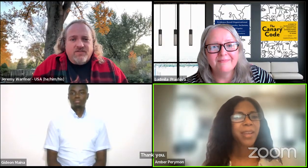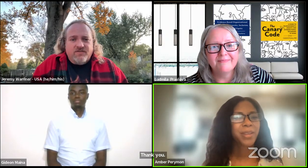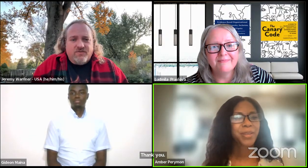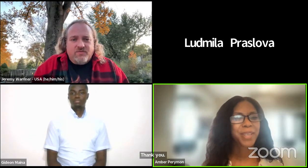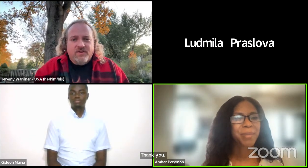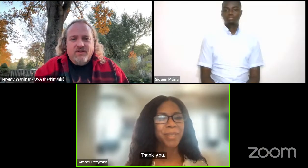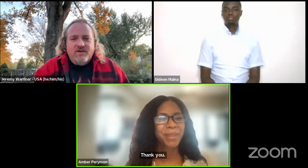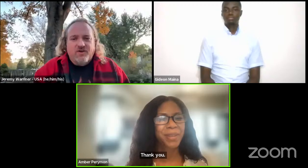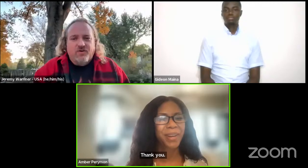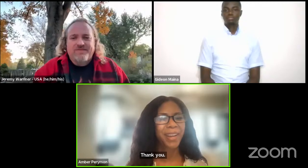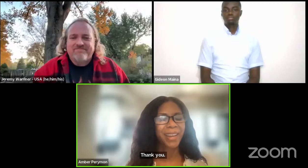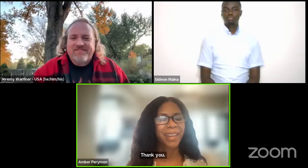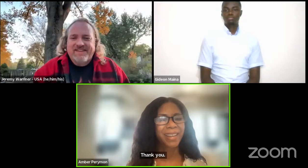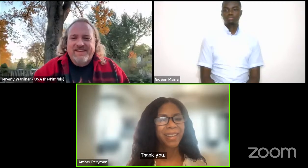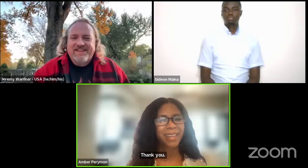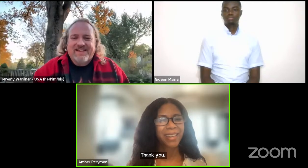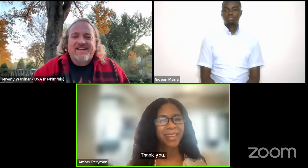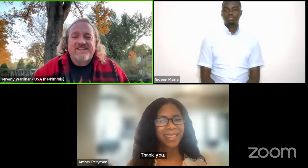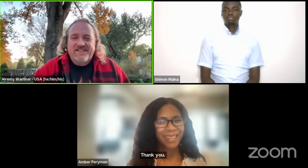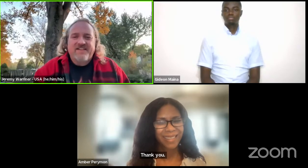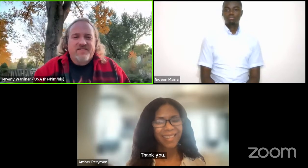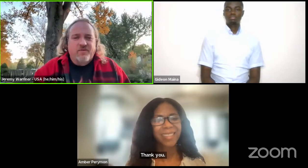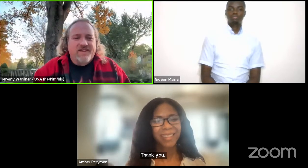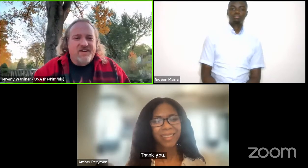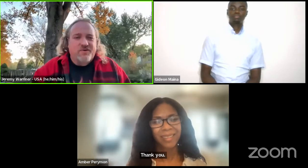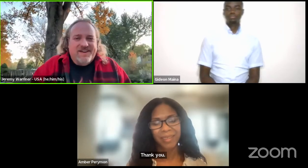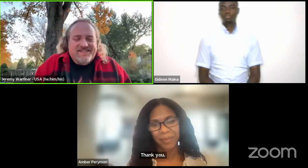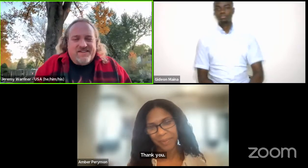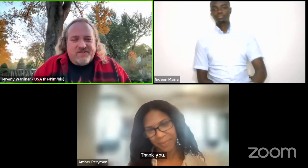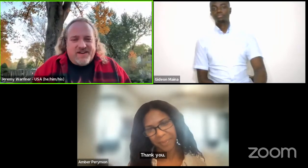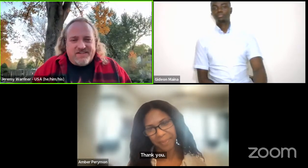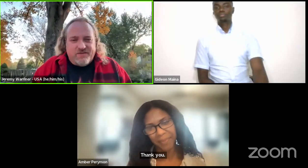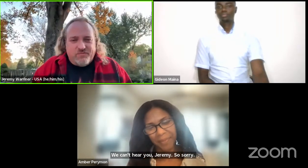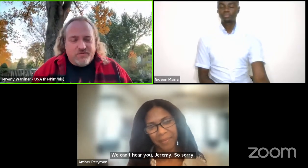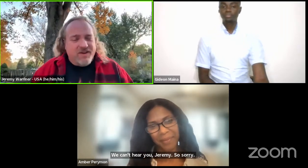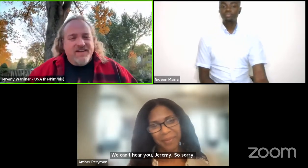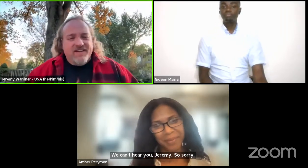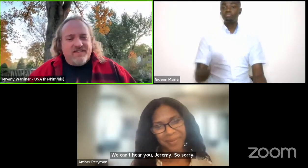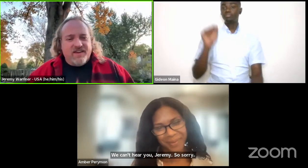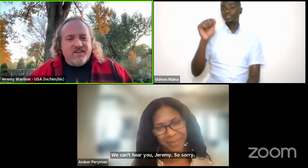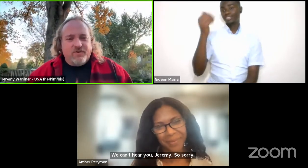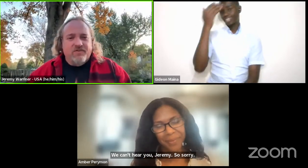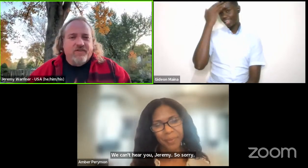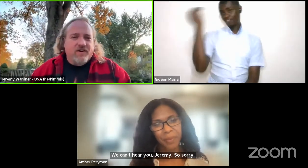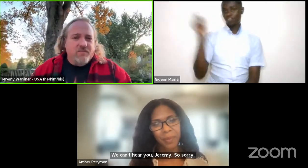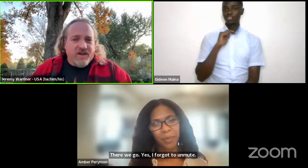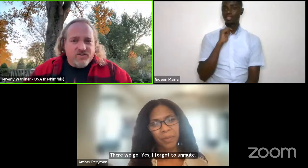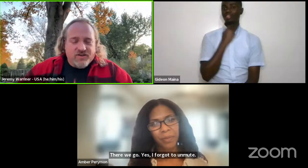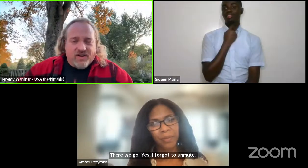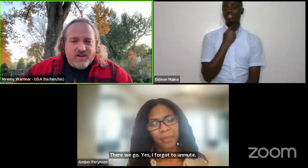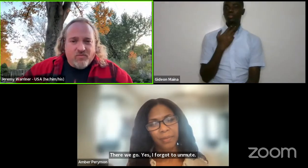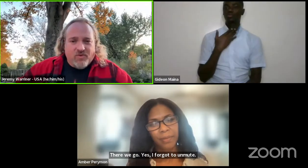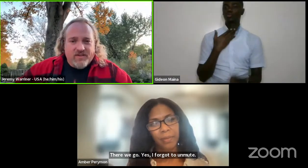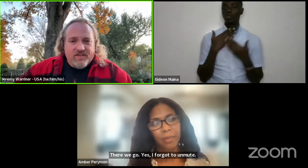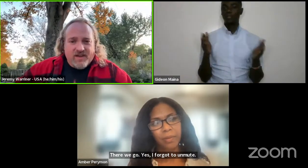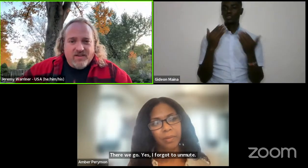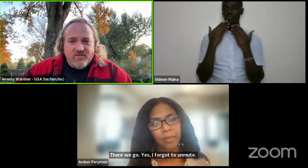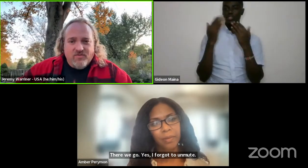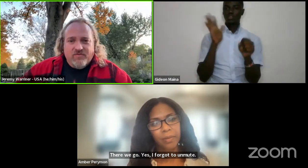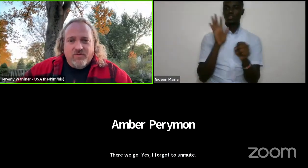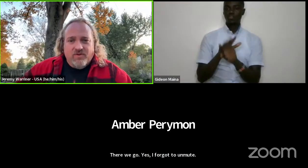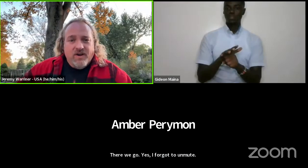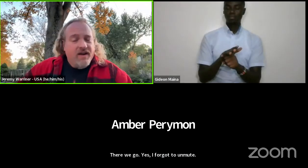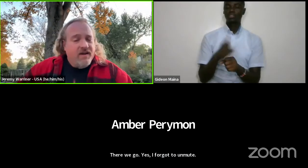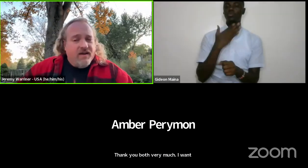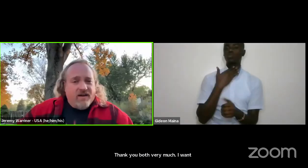We can't hear you, Jeremy, so sorry. There we go. Yes, I forgot to unmute. Thank you both very much. Want to thank